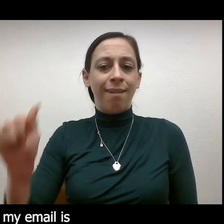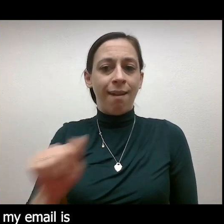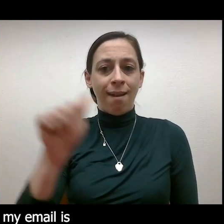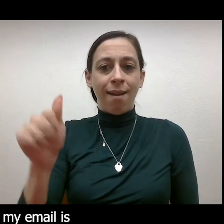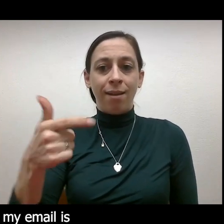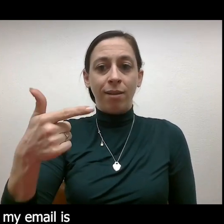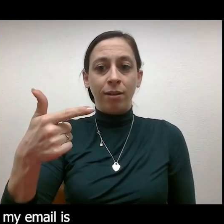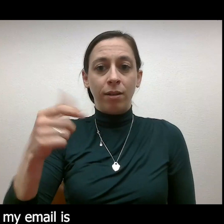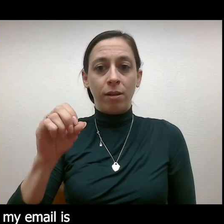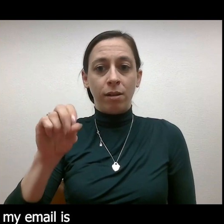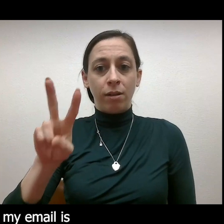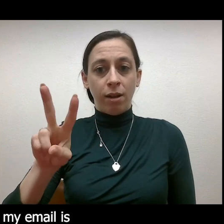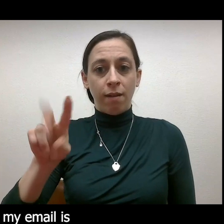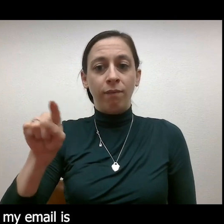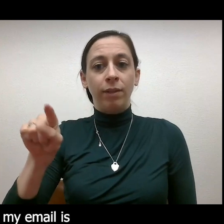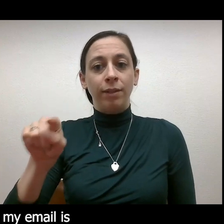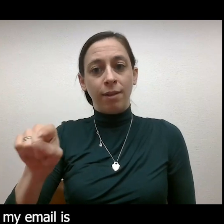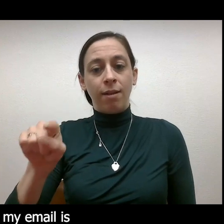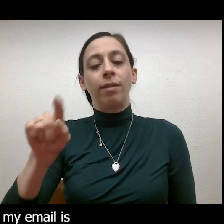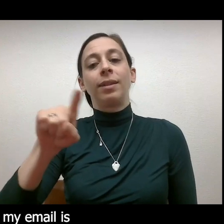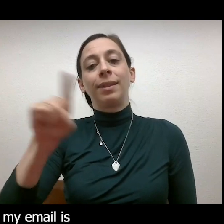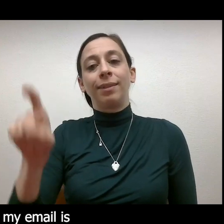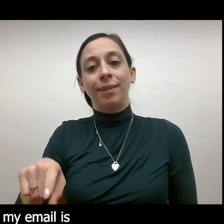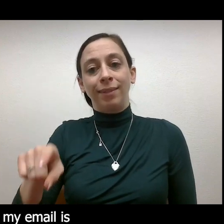.LOPEZ at